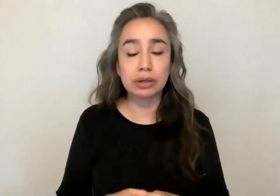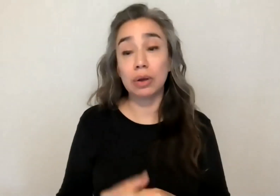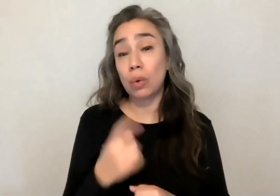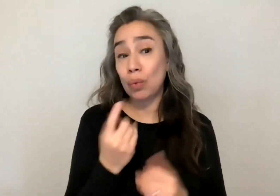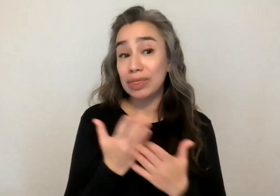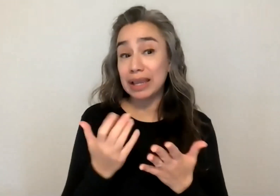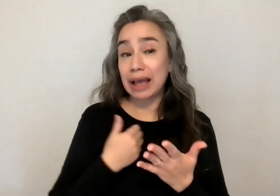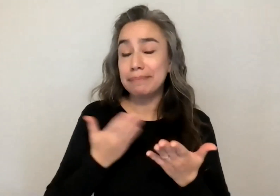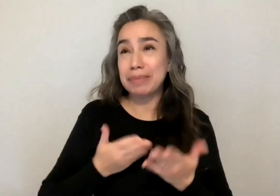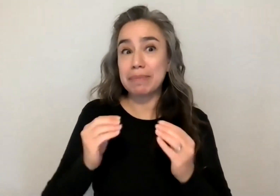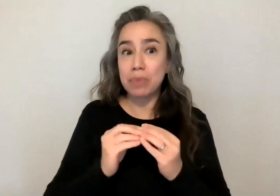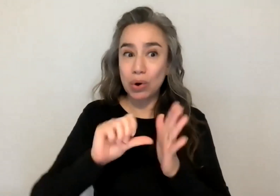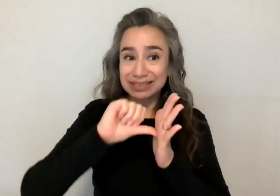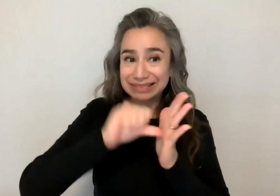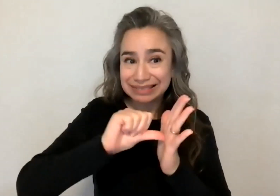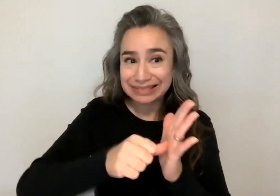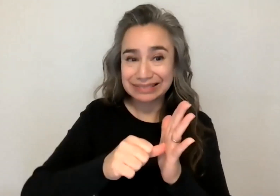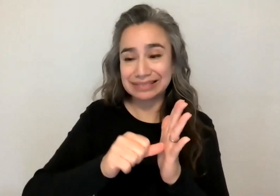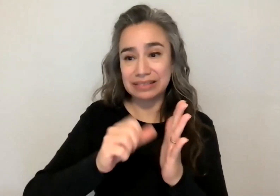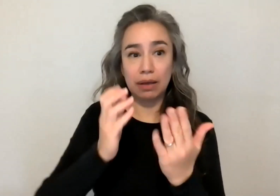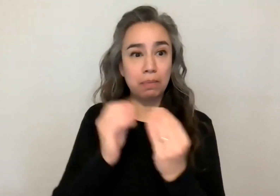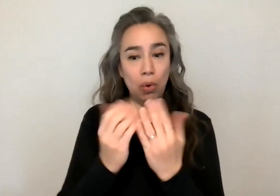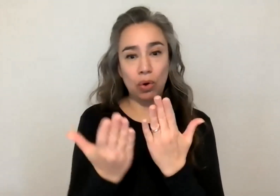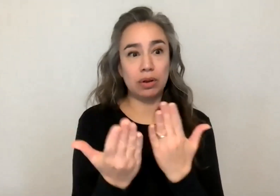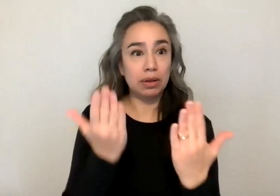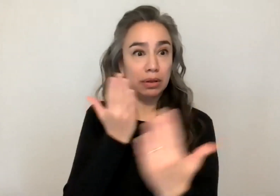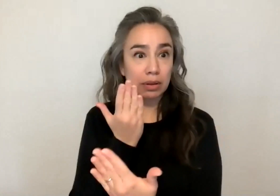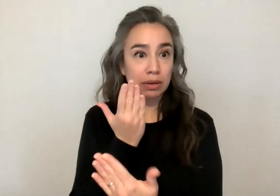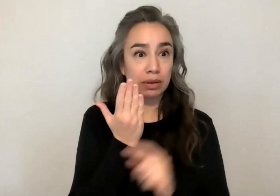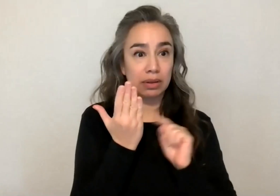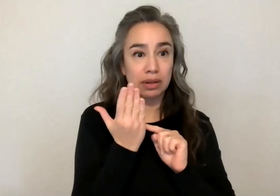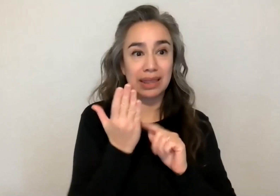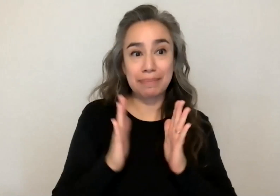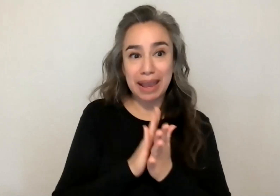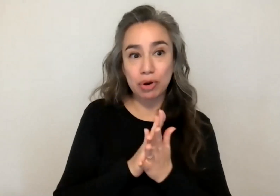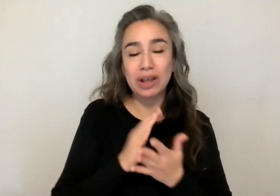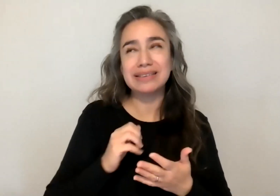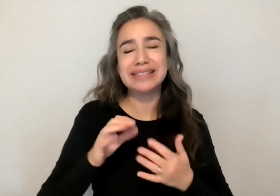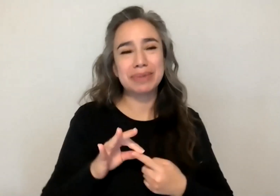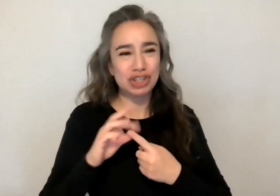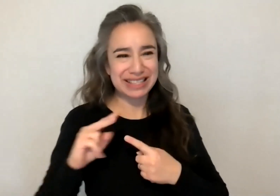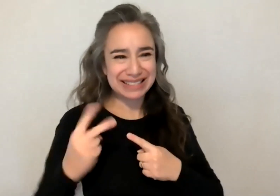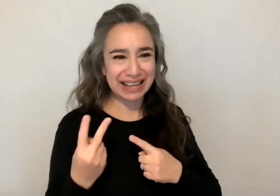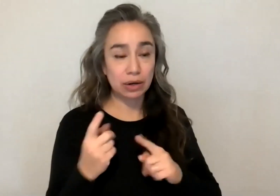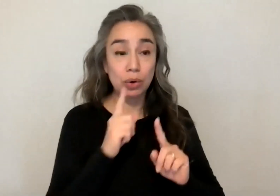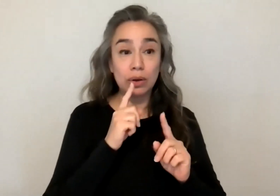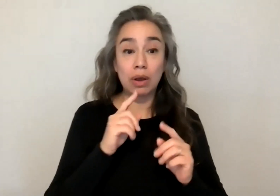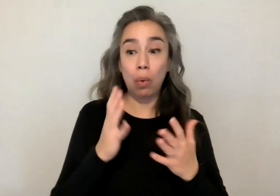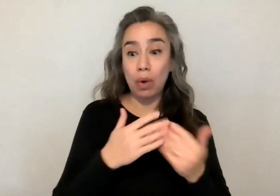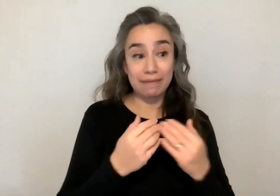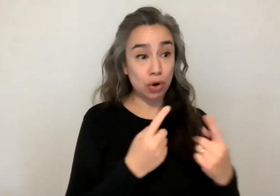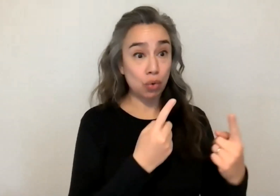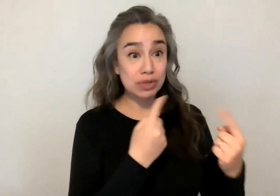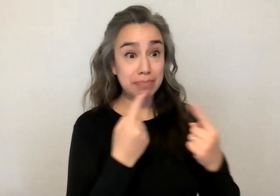even more in both of the papers, and maybe especially in the second one, the response to the responses, where we try to give a kind